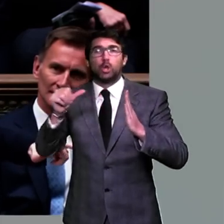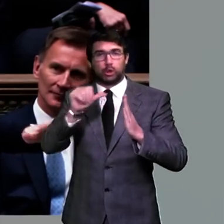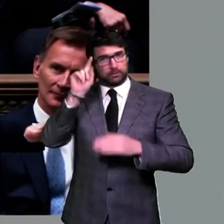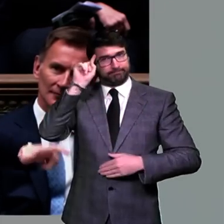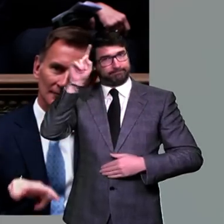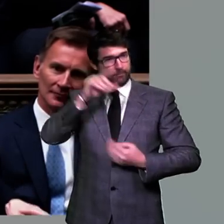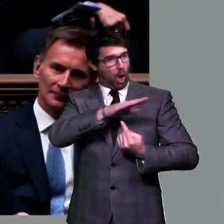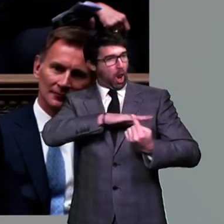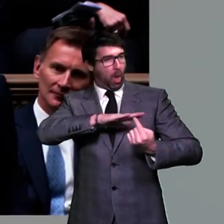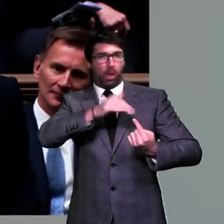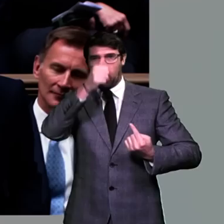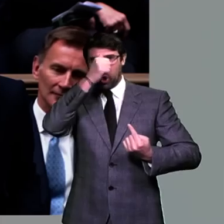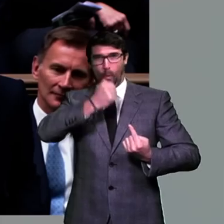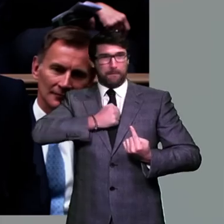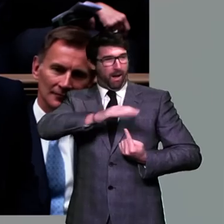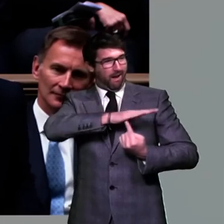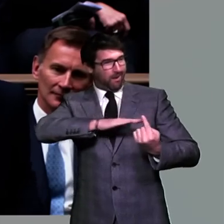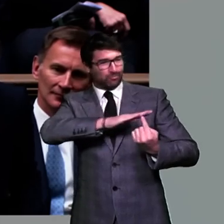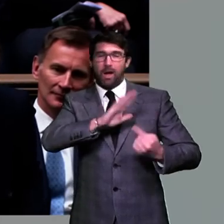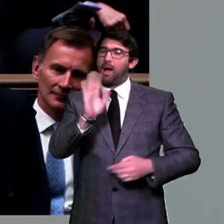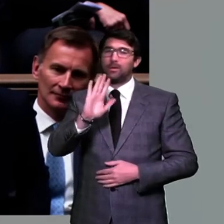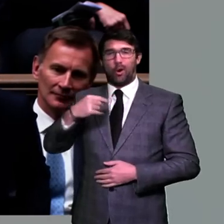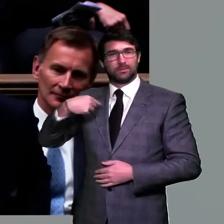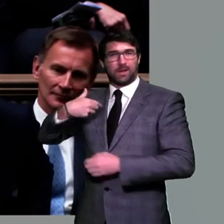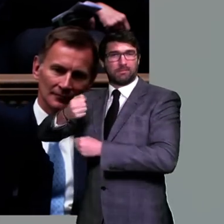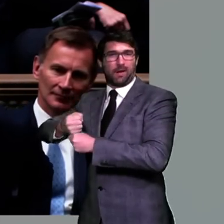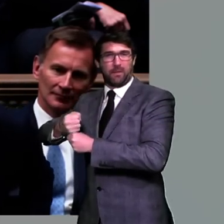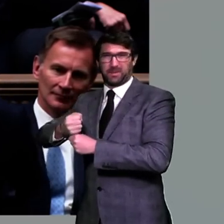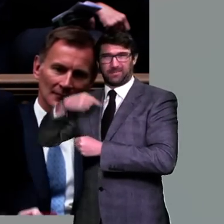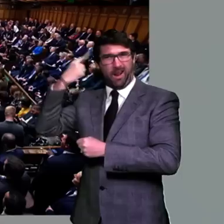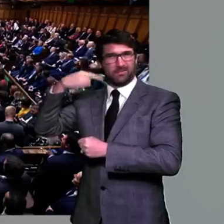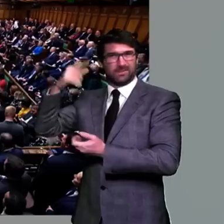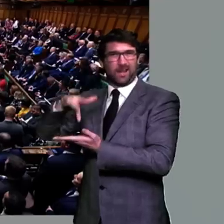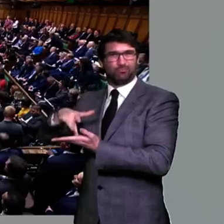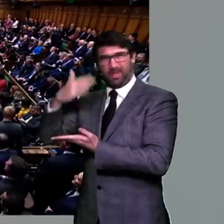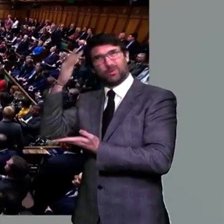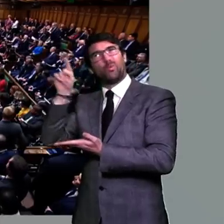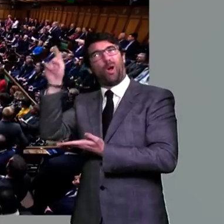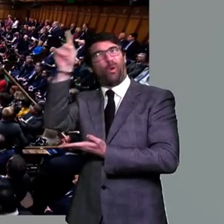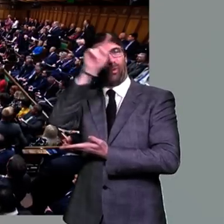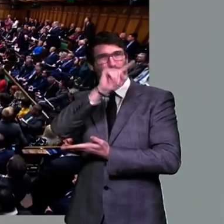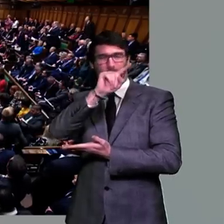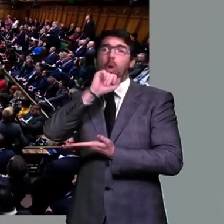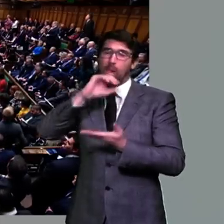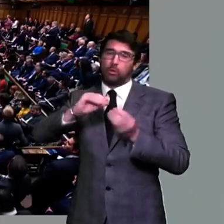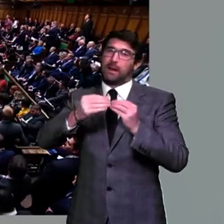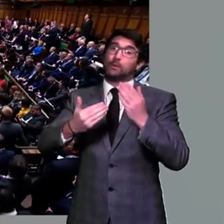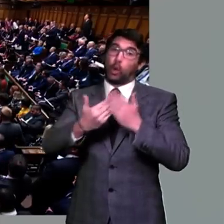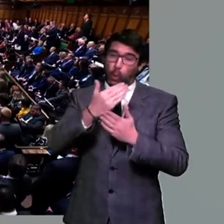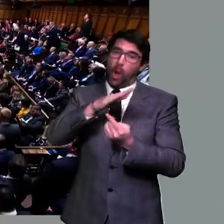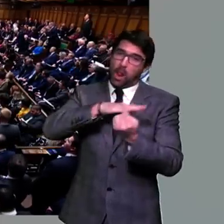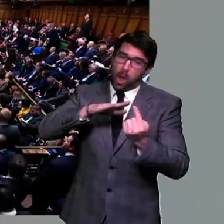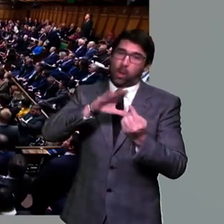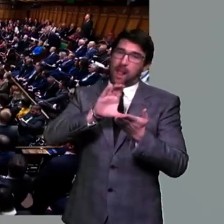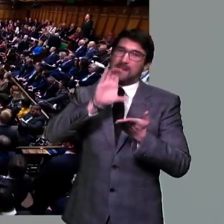Whitehall. And that's why we're setting up new, locally driven investment zones. We now come to the Leader of the Opposition,